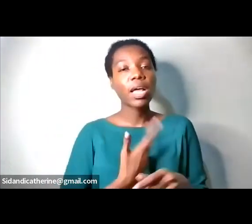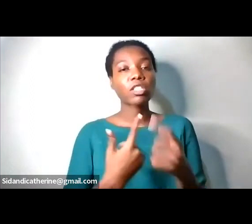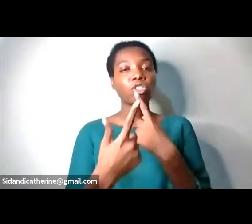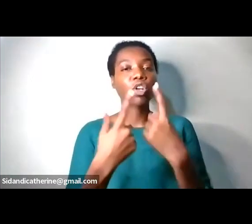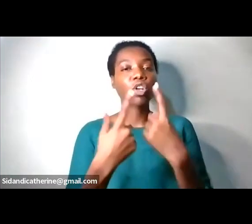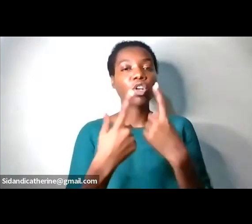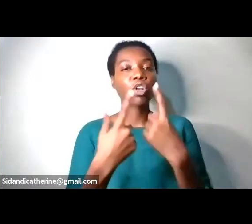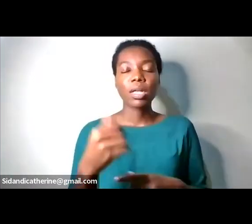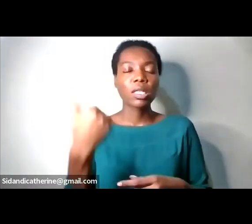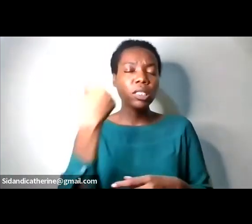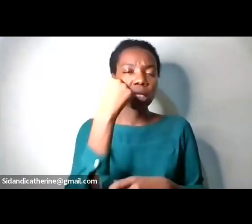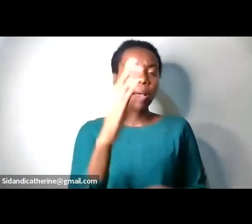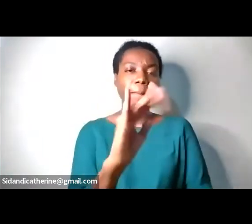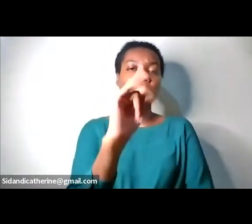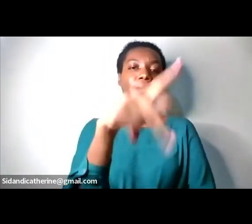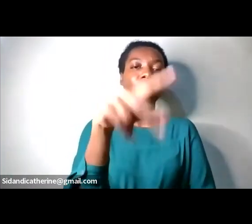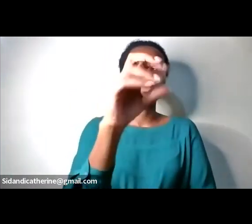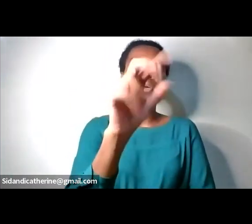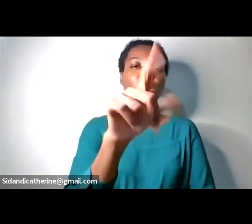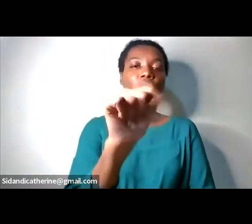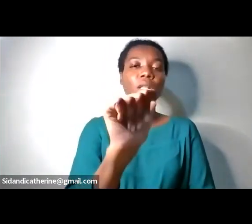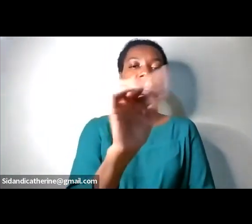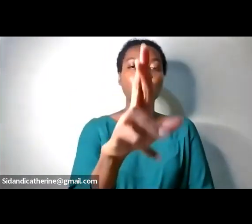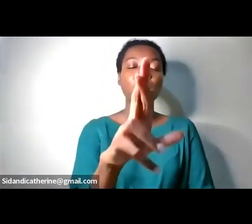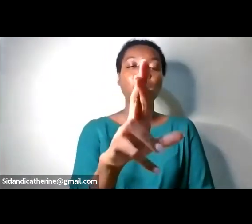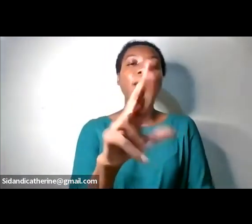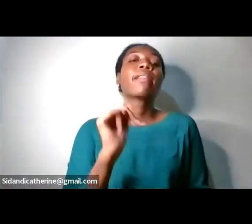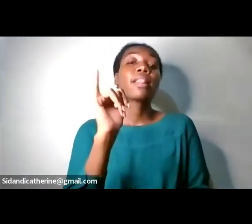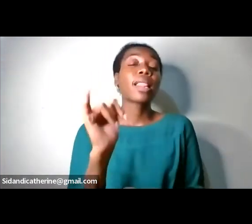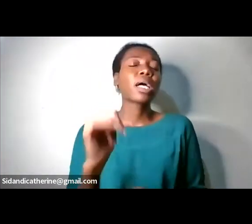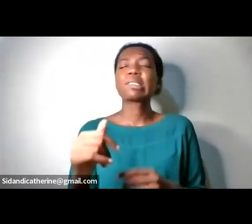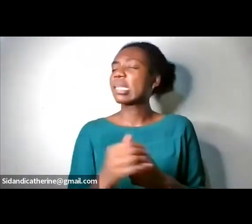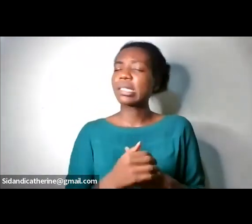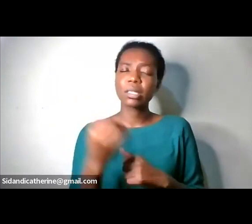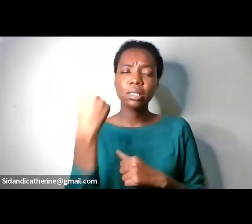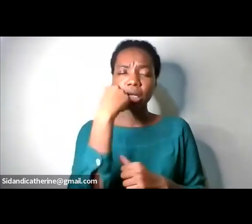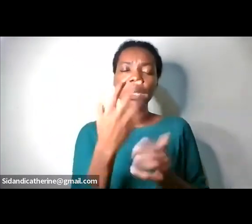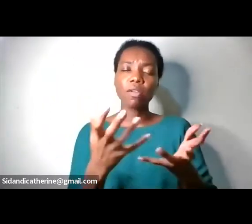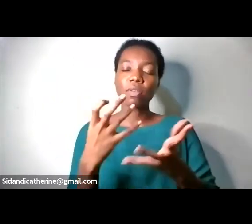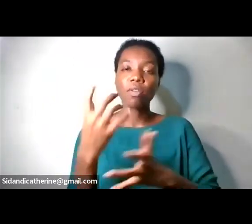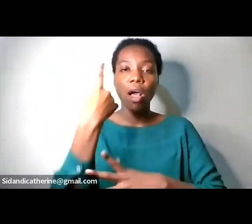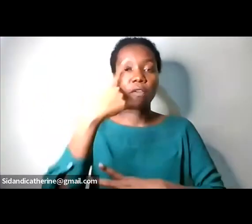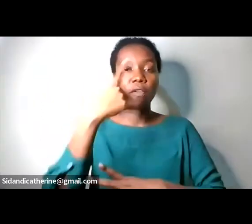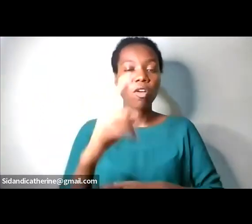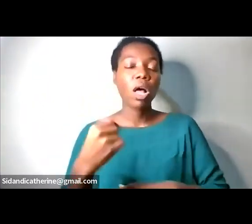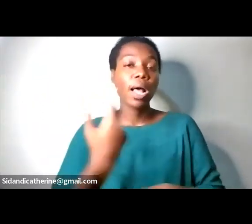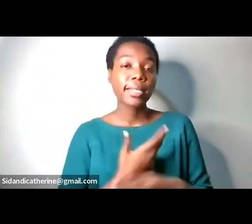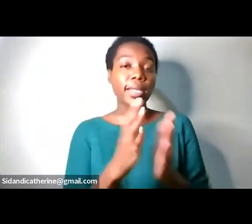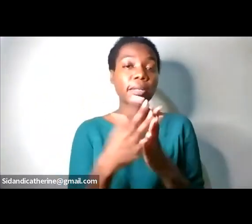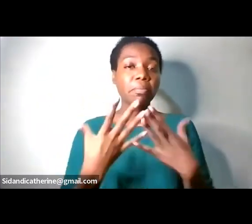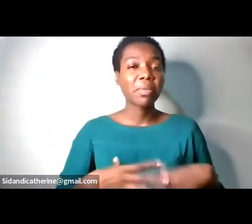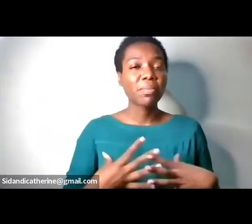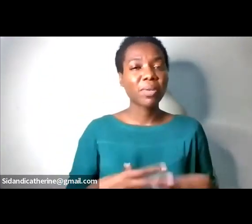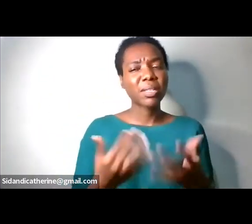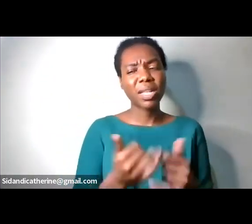bipolar. It has become a very common illness amongst us, and people are just getting to